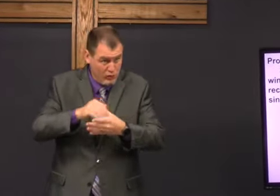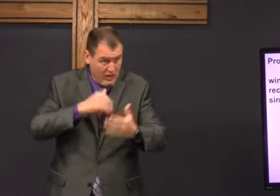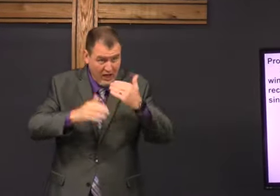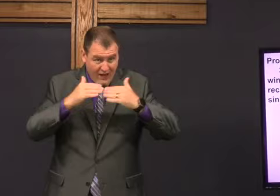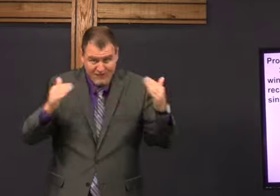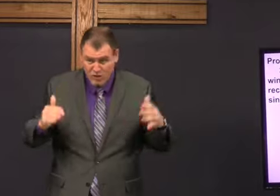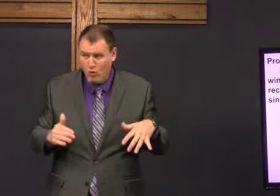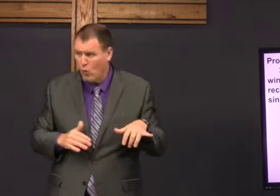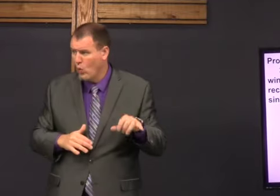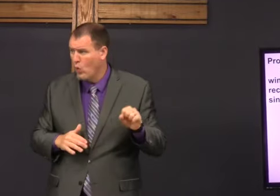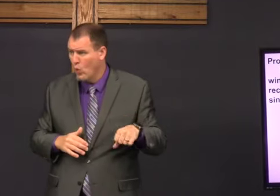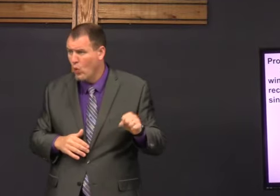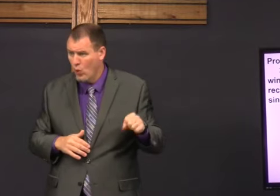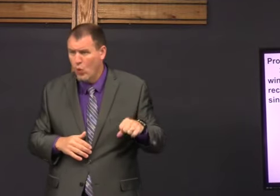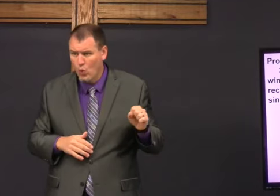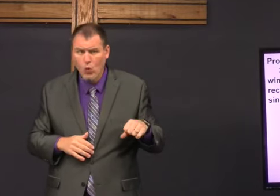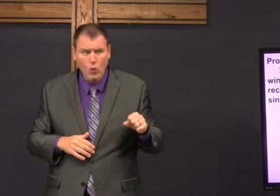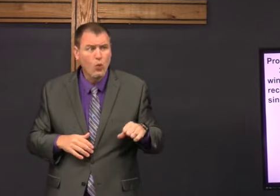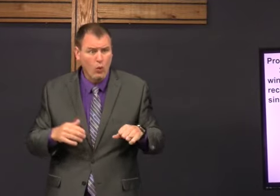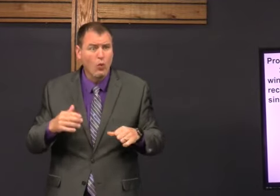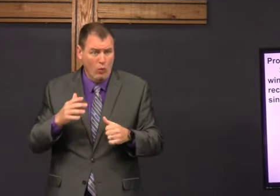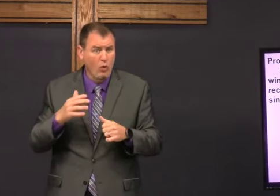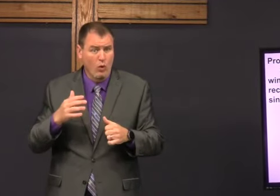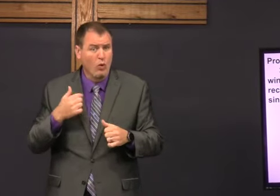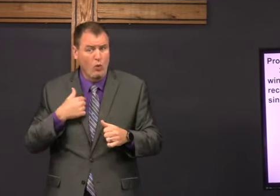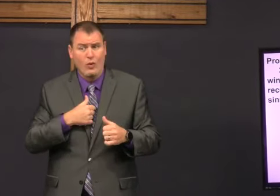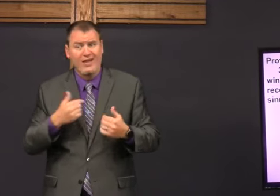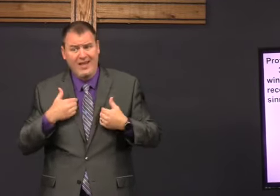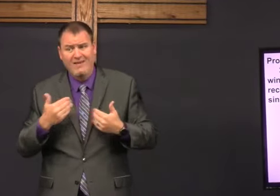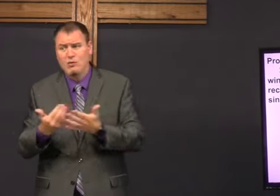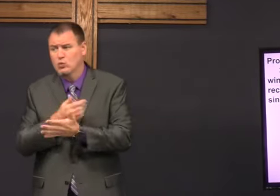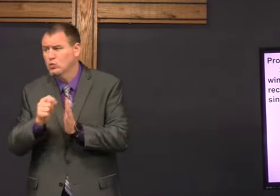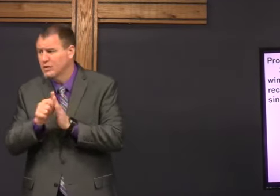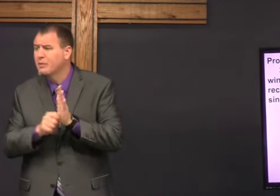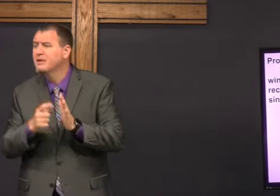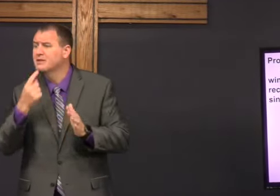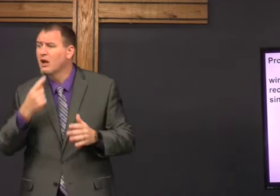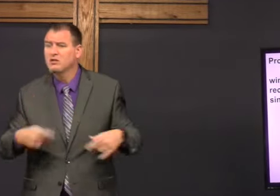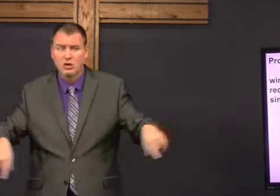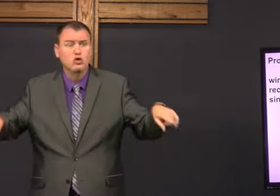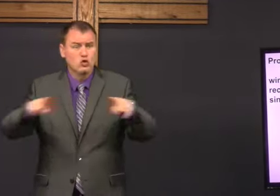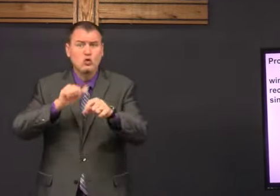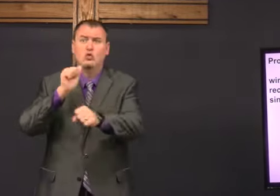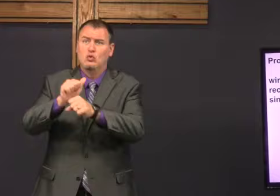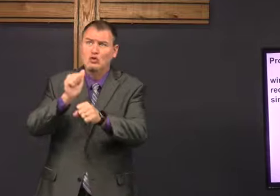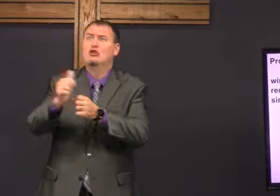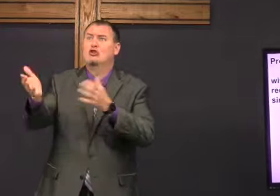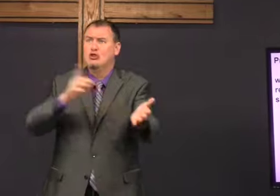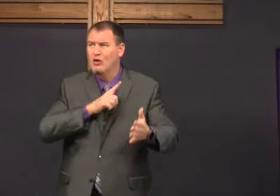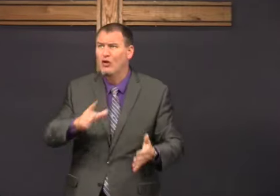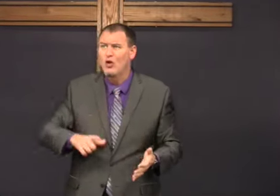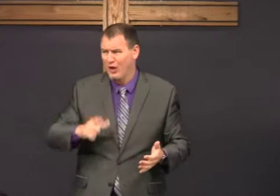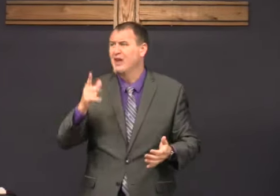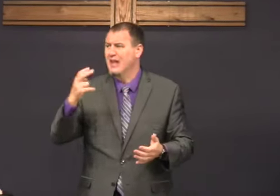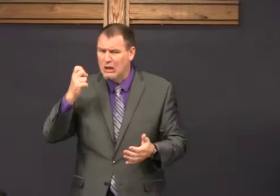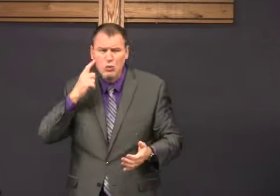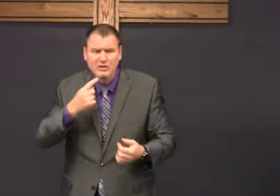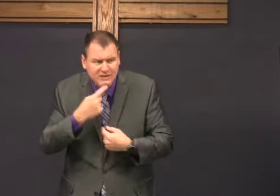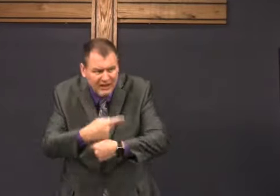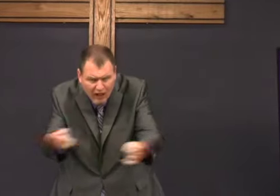work for God. You'll win a heavenly reward. And we have, the New Testament tells us, when we work and